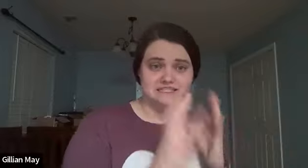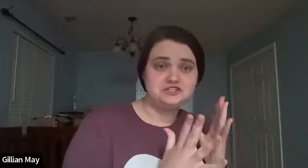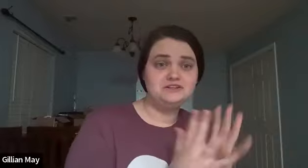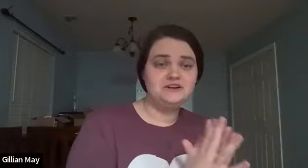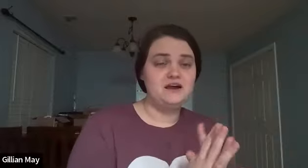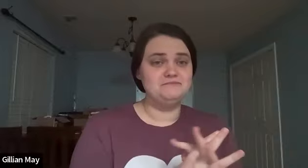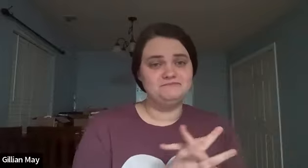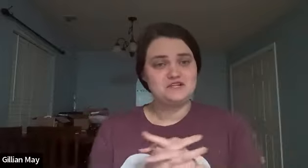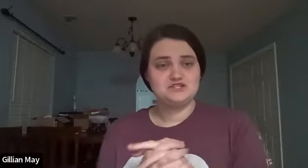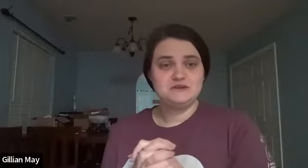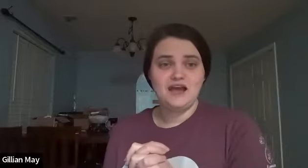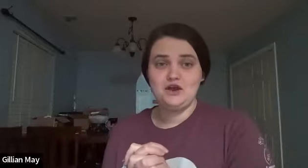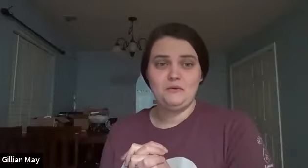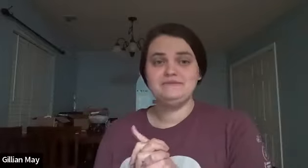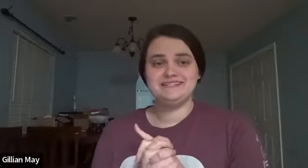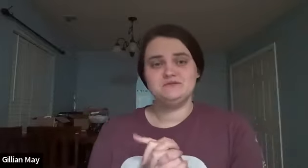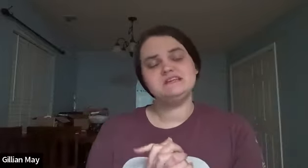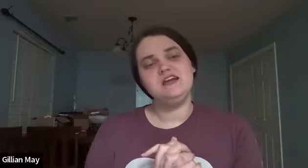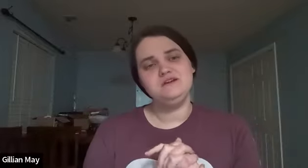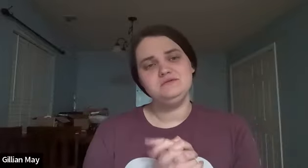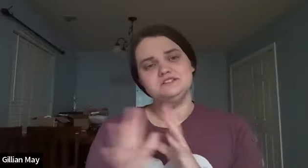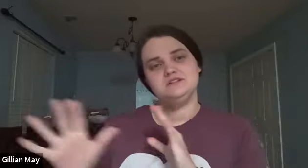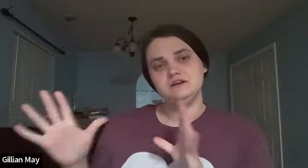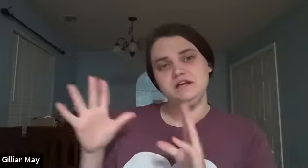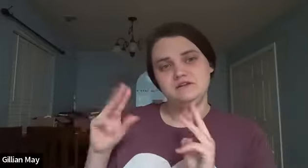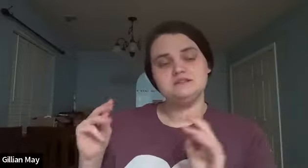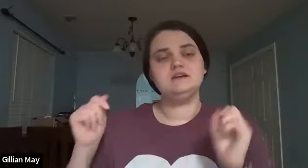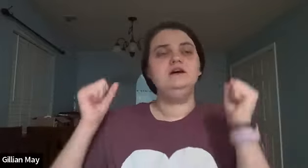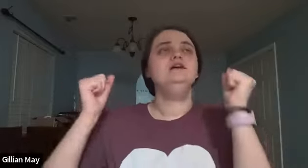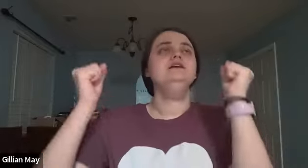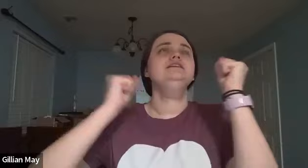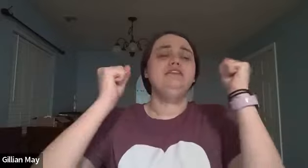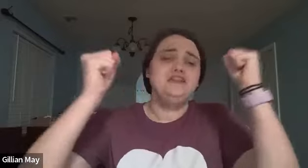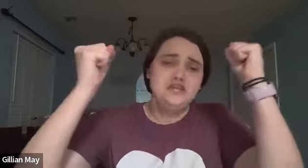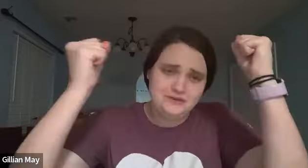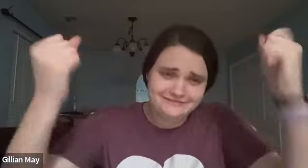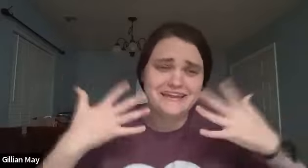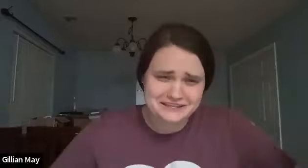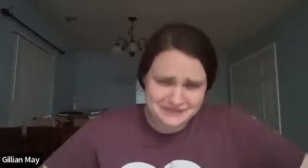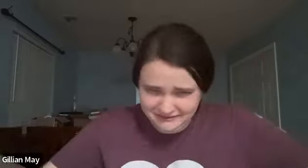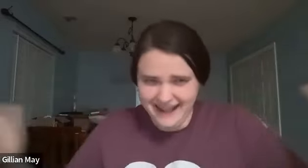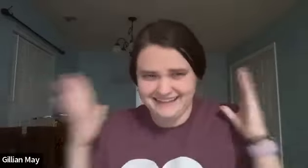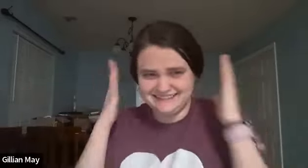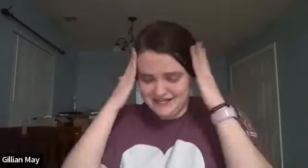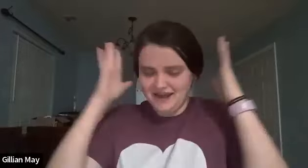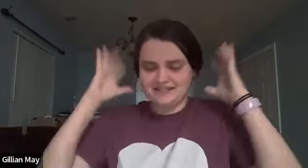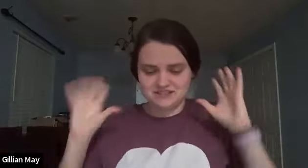teacher. So yeah, no, when Miss Katie was like, I think we're just not gonna have, I was like, thank you. Thank you. Yeah. I can just it's